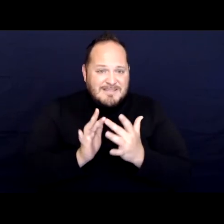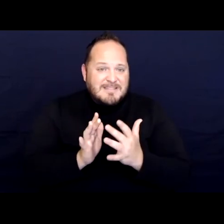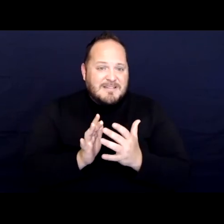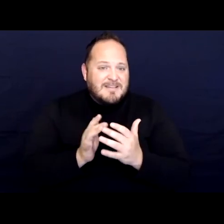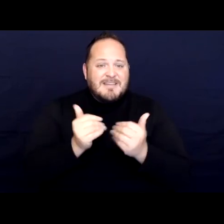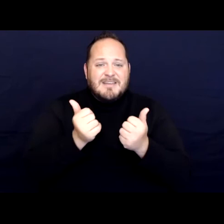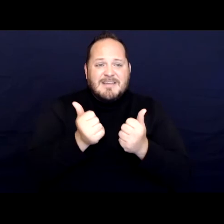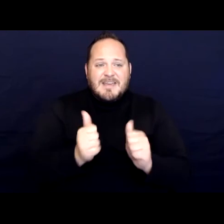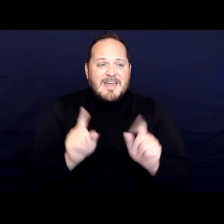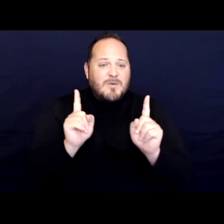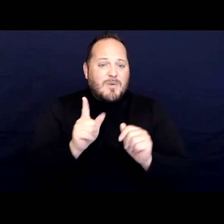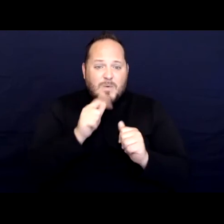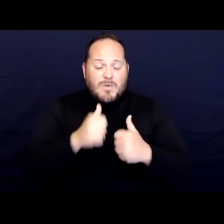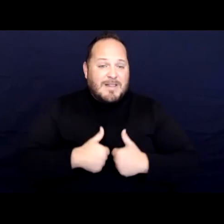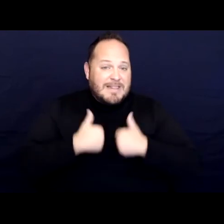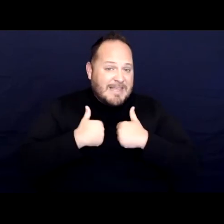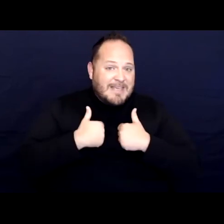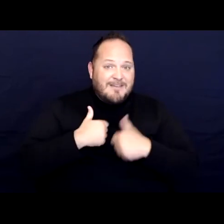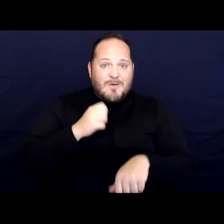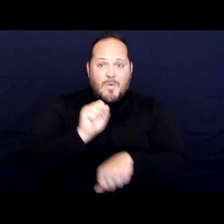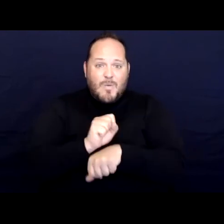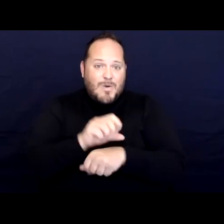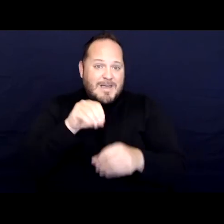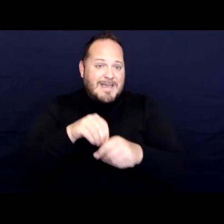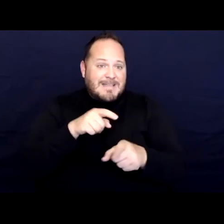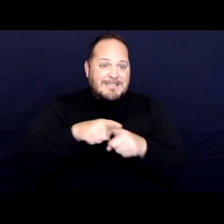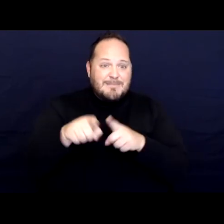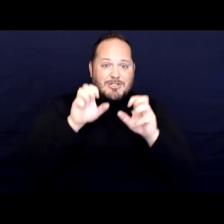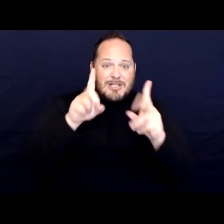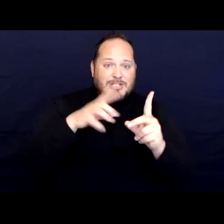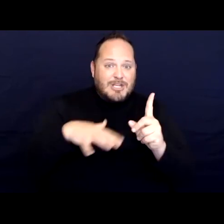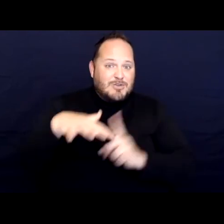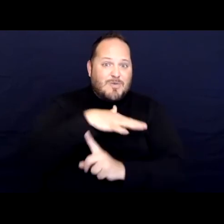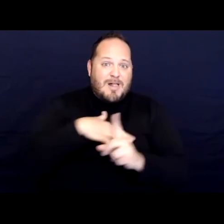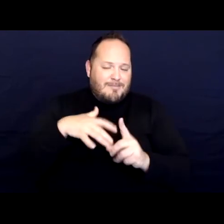Anyone that's sort of lived or worked in the special education realm knows that, like,